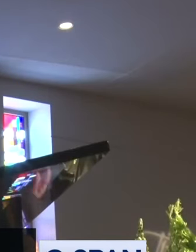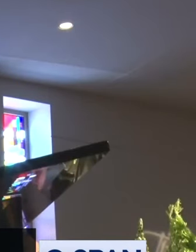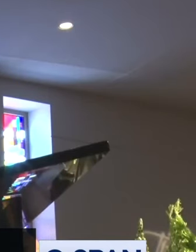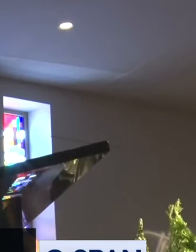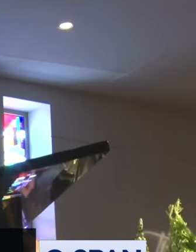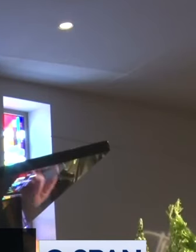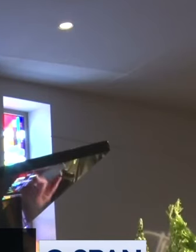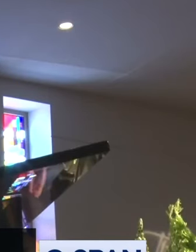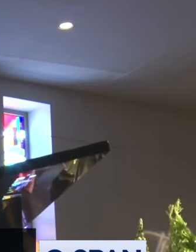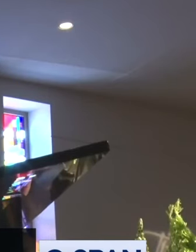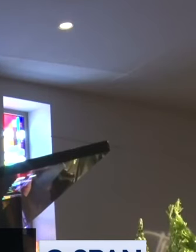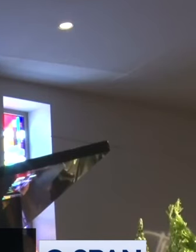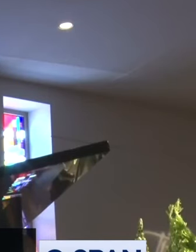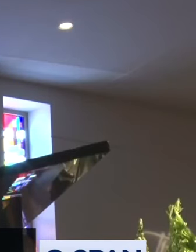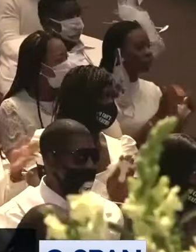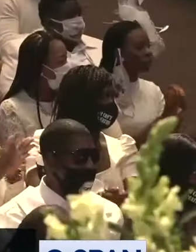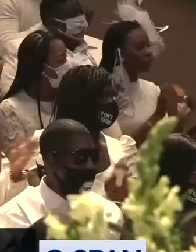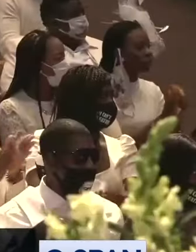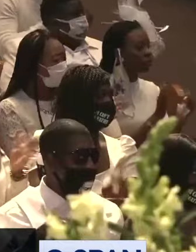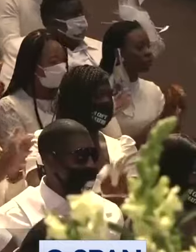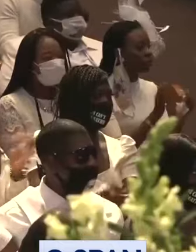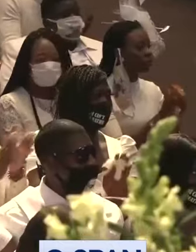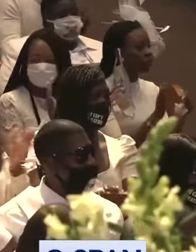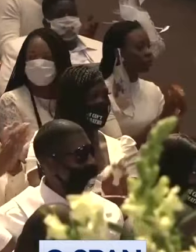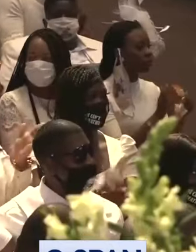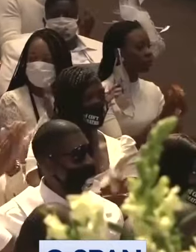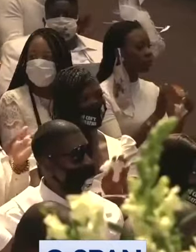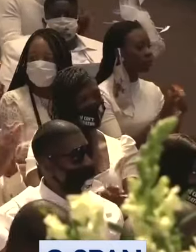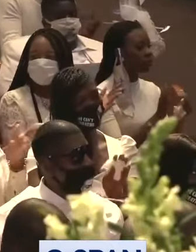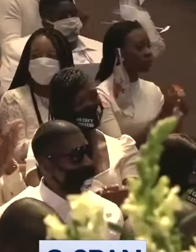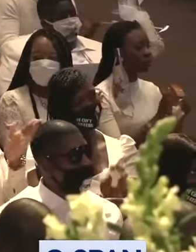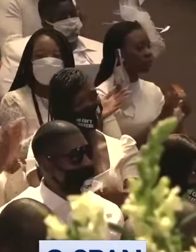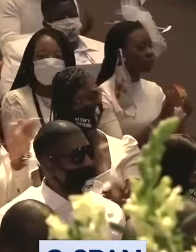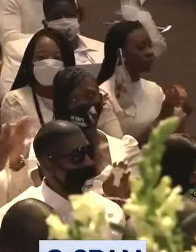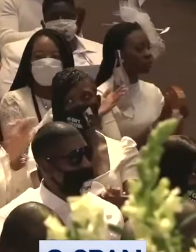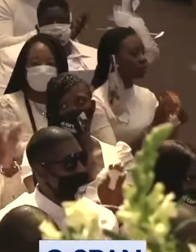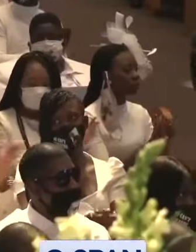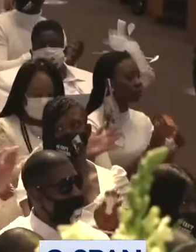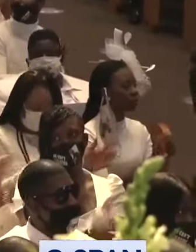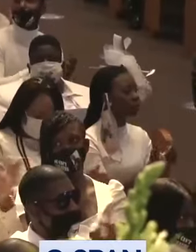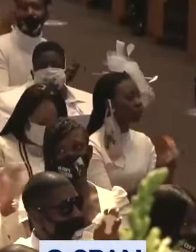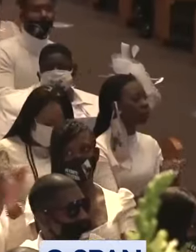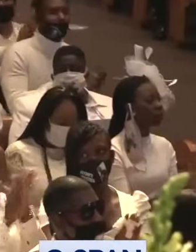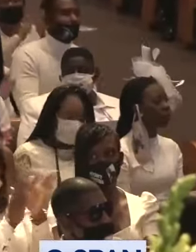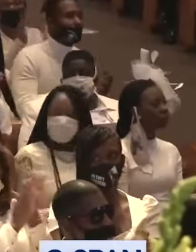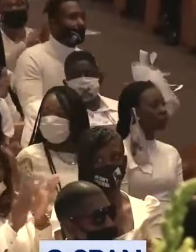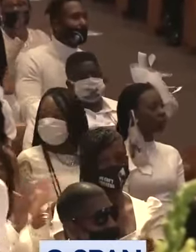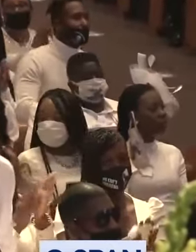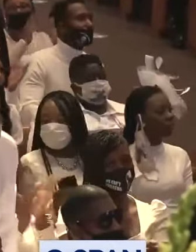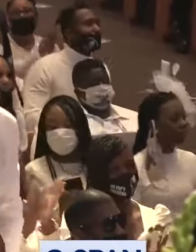the web de boy center in Africa.